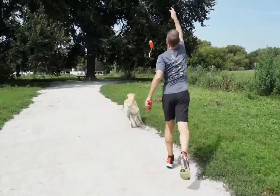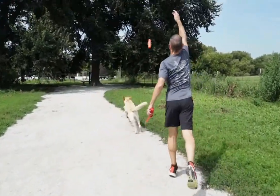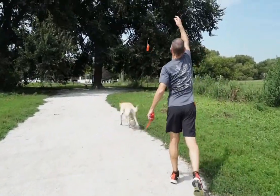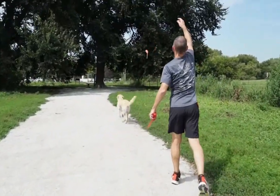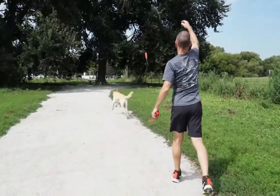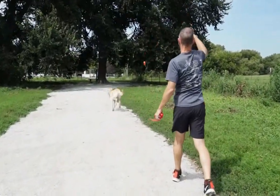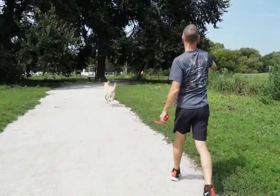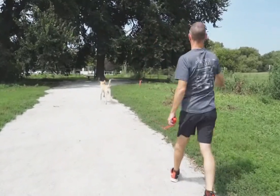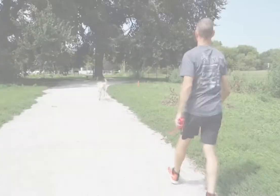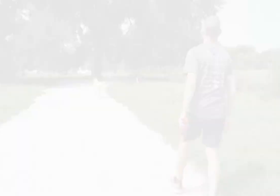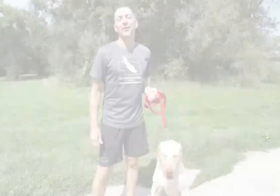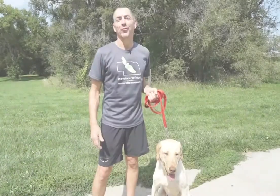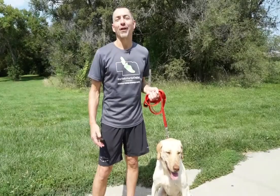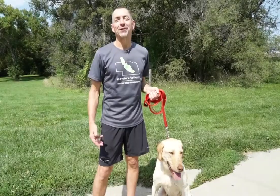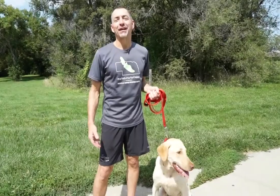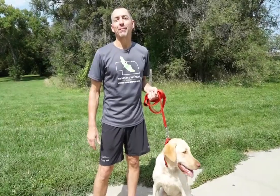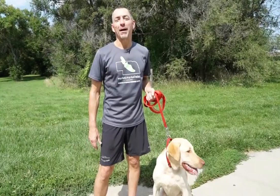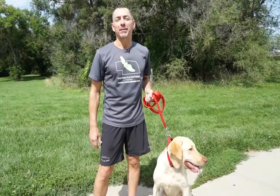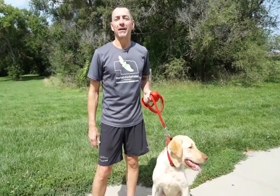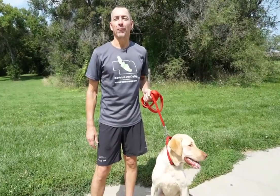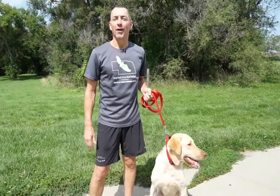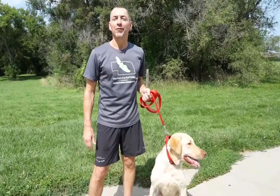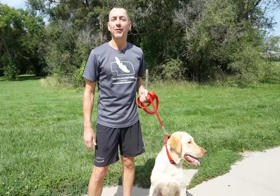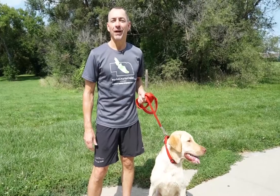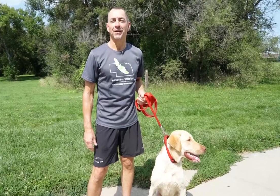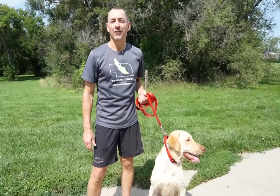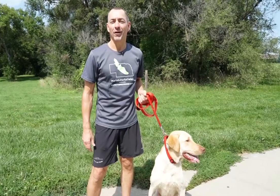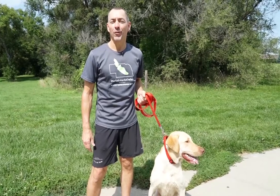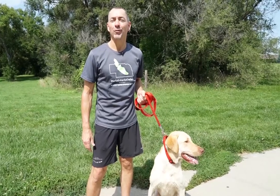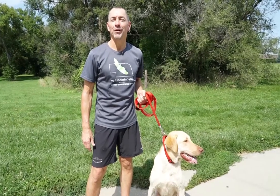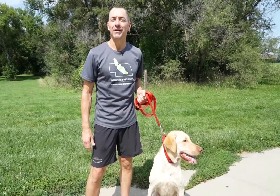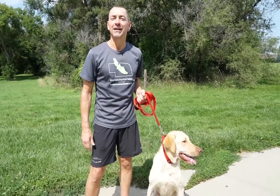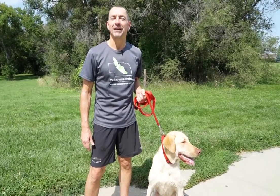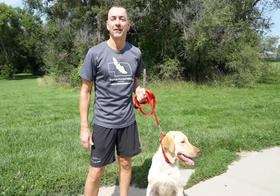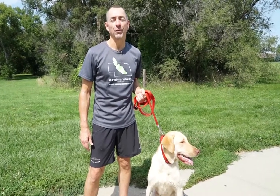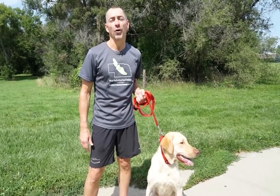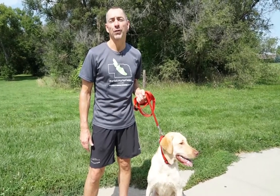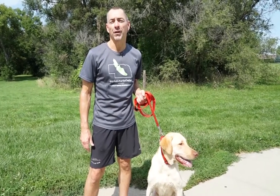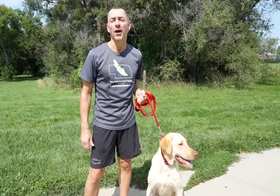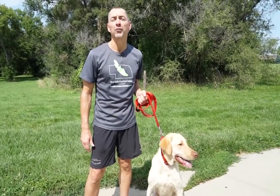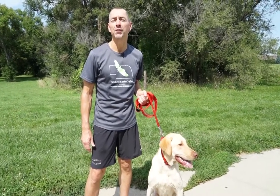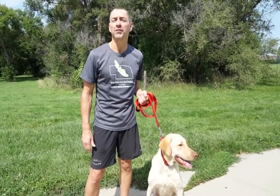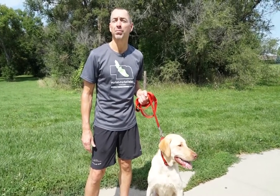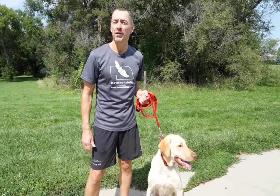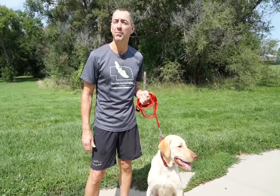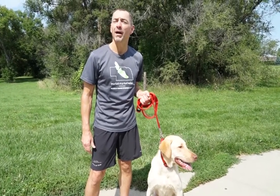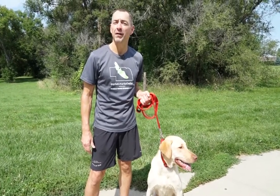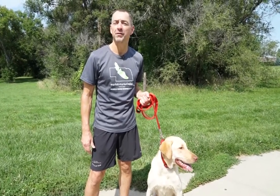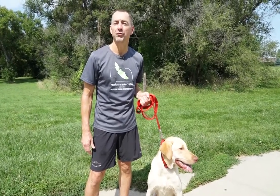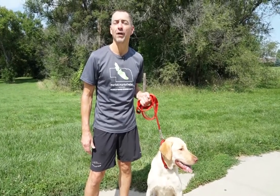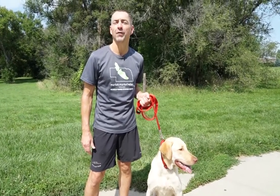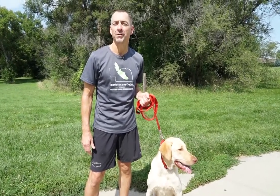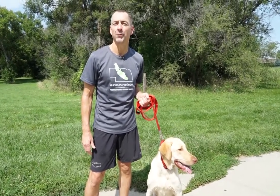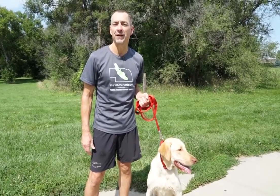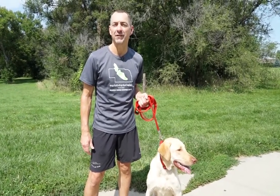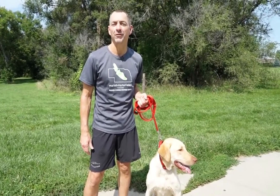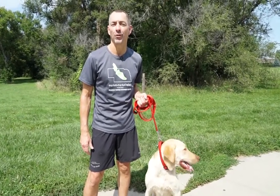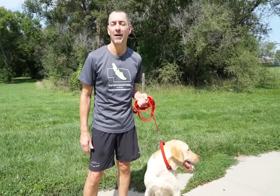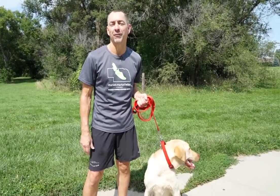exercise. Another great thing about being a runner and a dog owner in Lincoln is all the hundreds of plus miles of trails that we get to go around